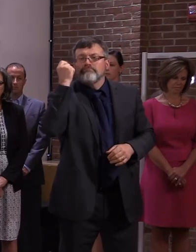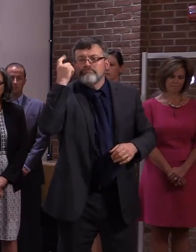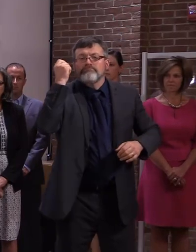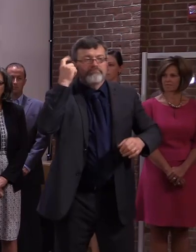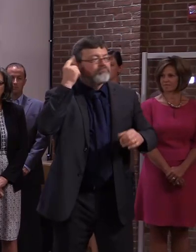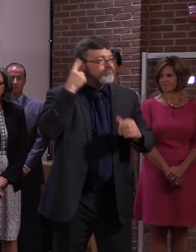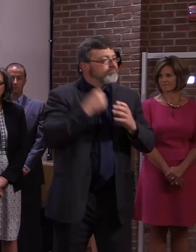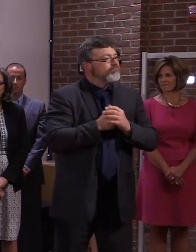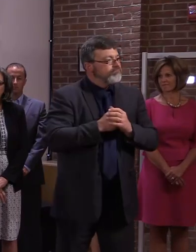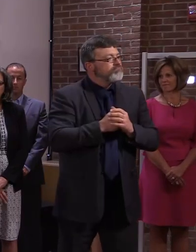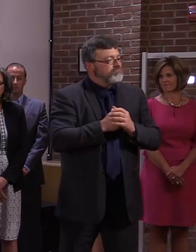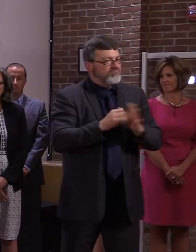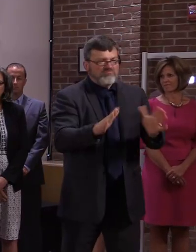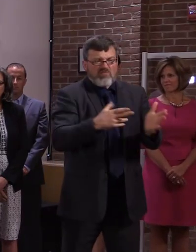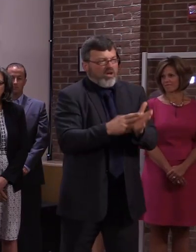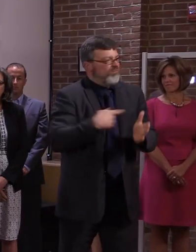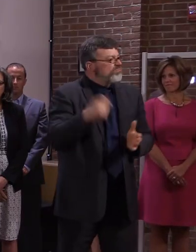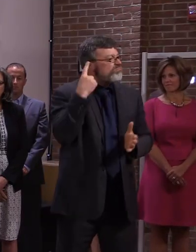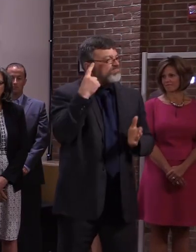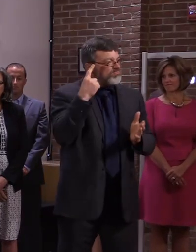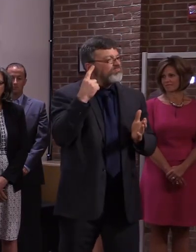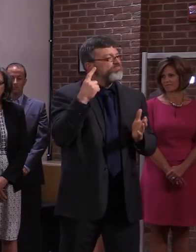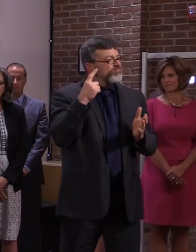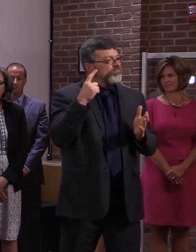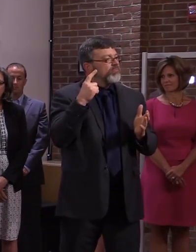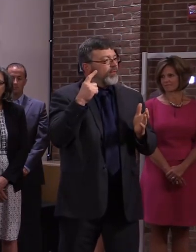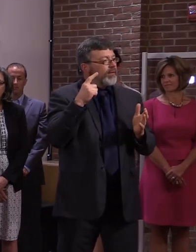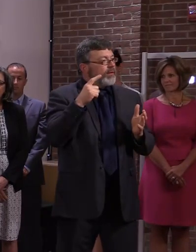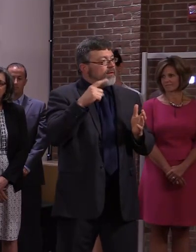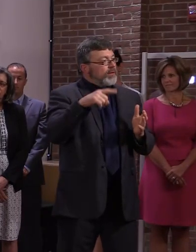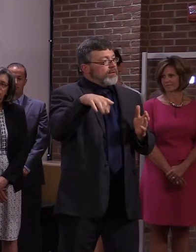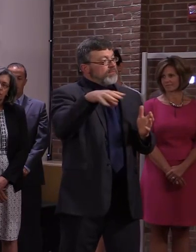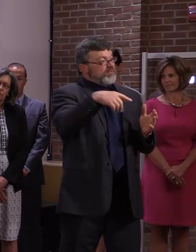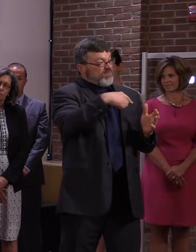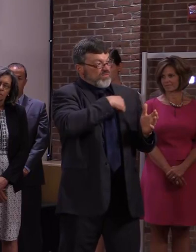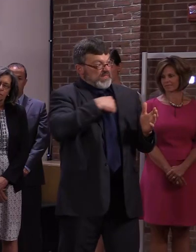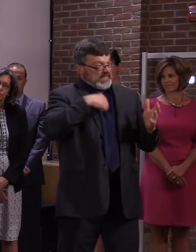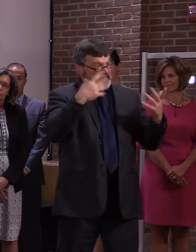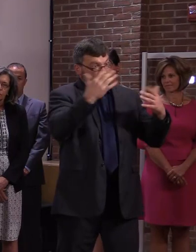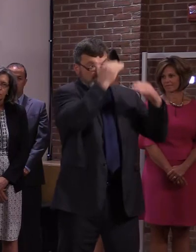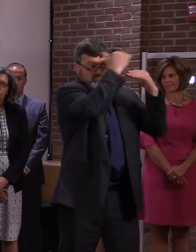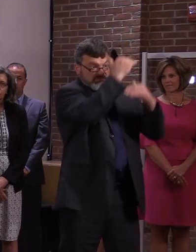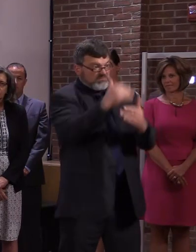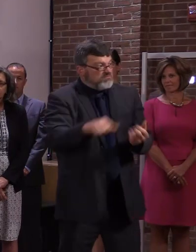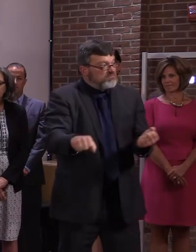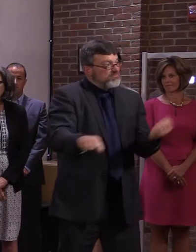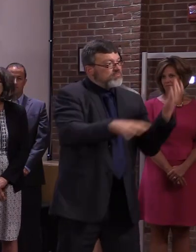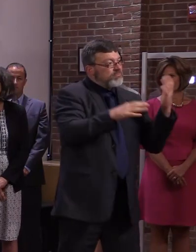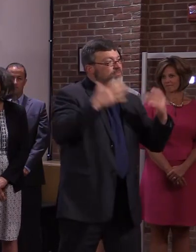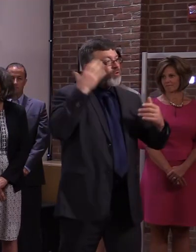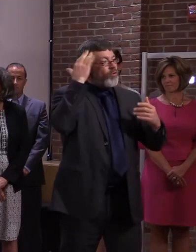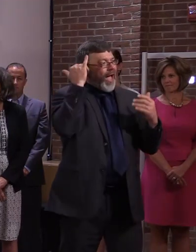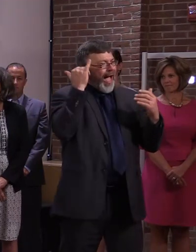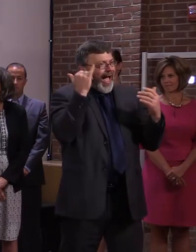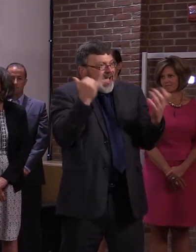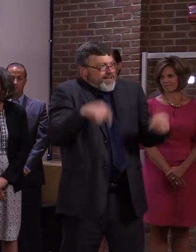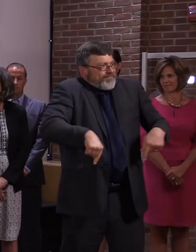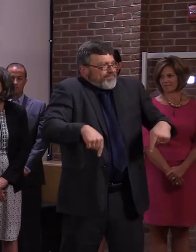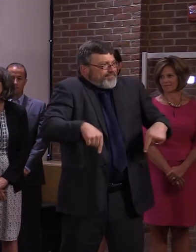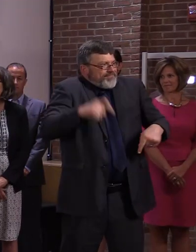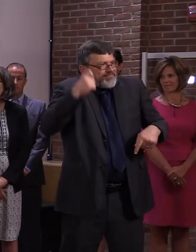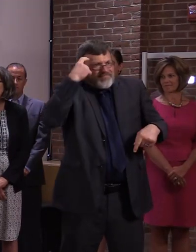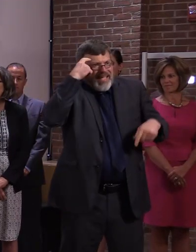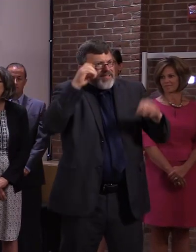to understand, we're able to remove restrictions because there's no longer needed to prevent